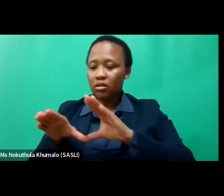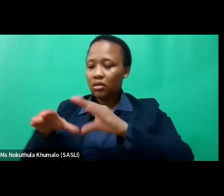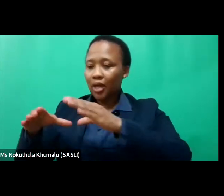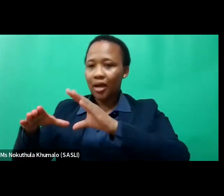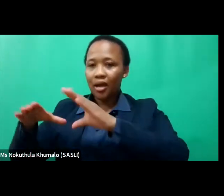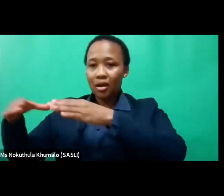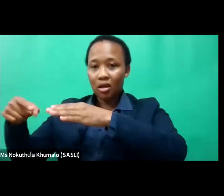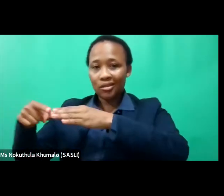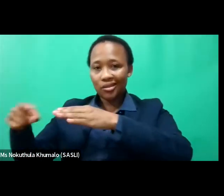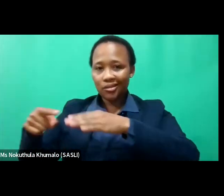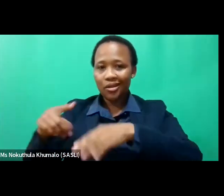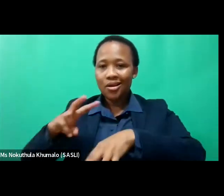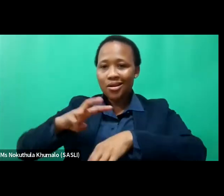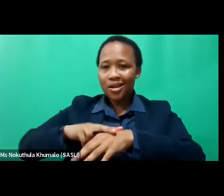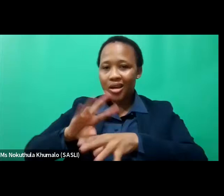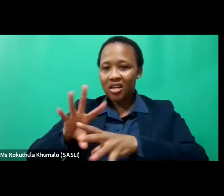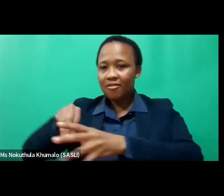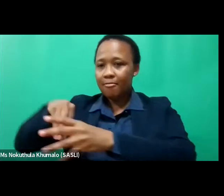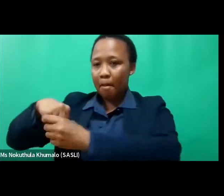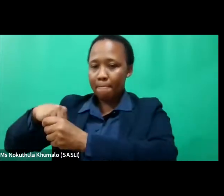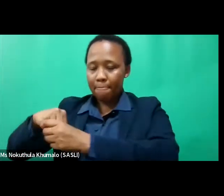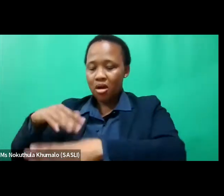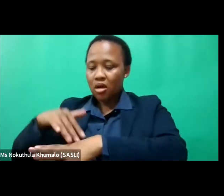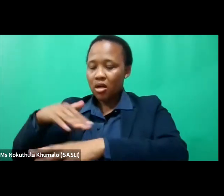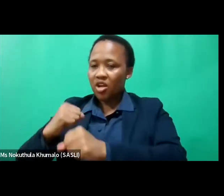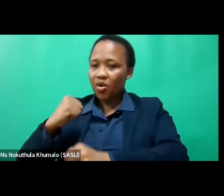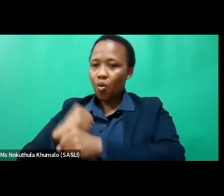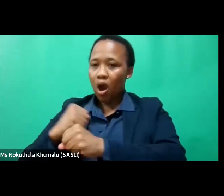population, hand in hand.